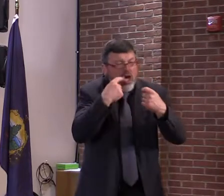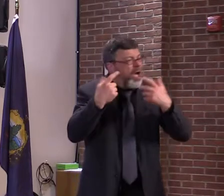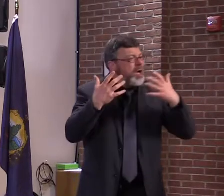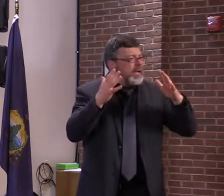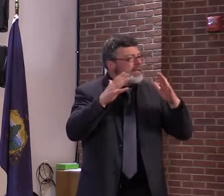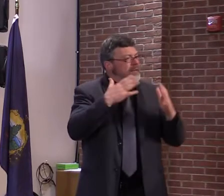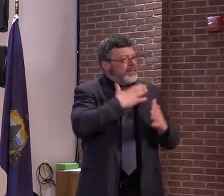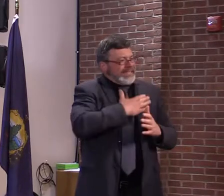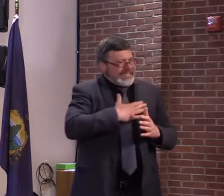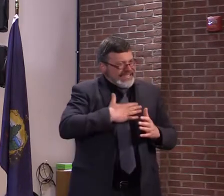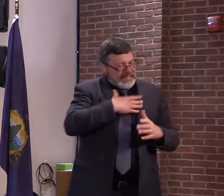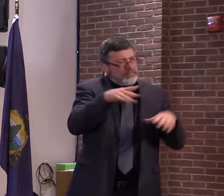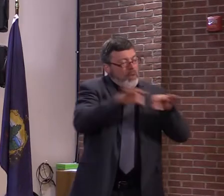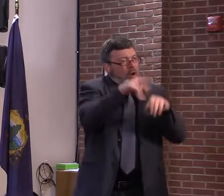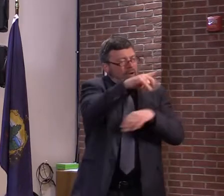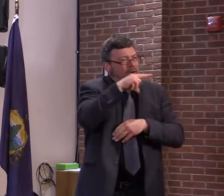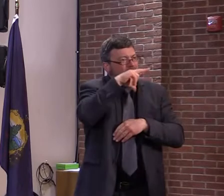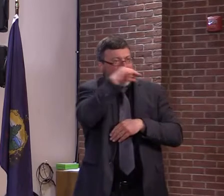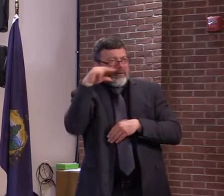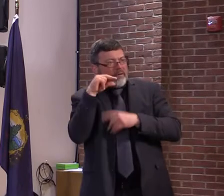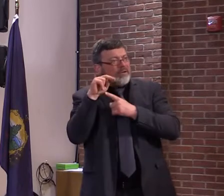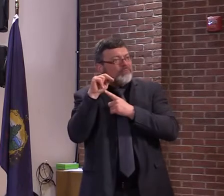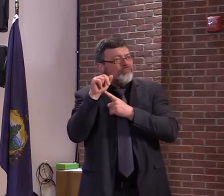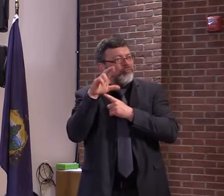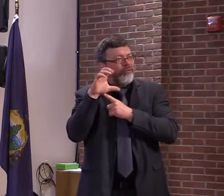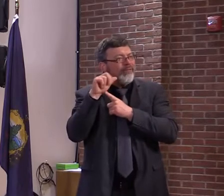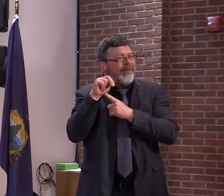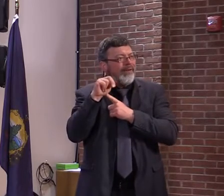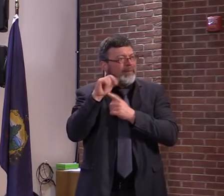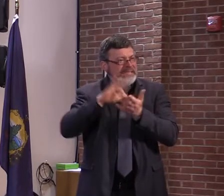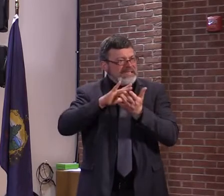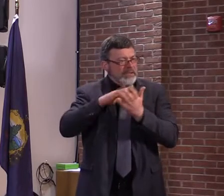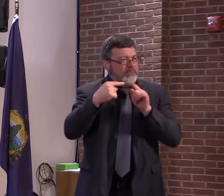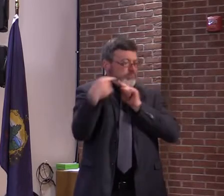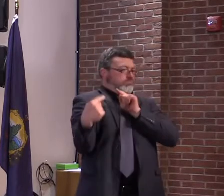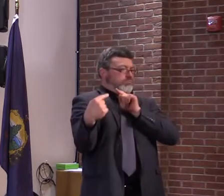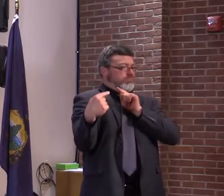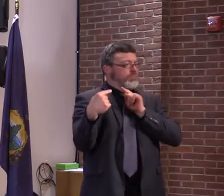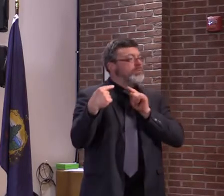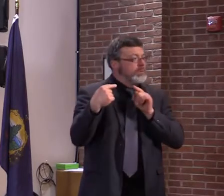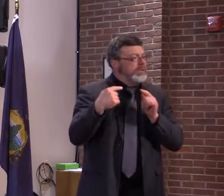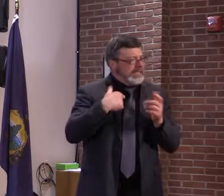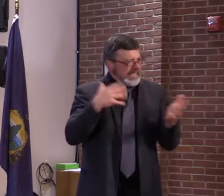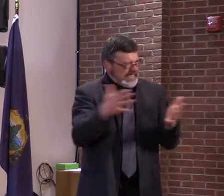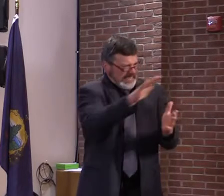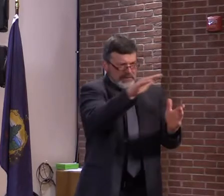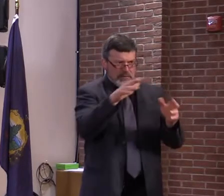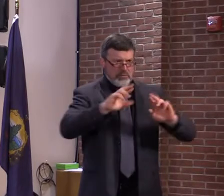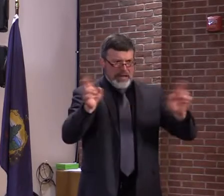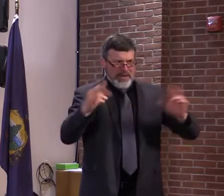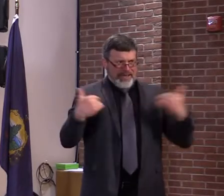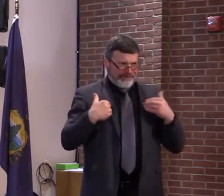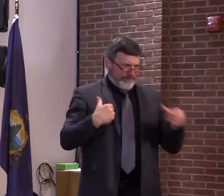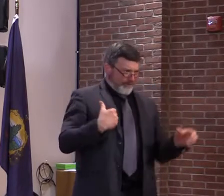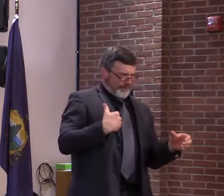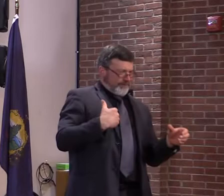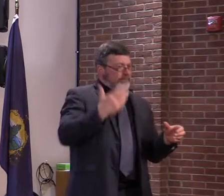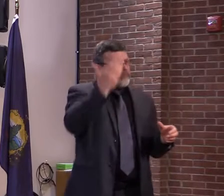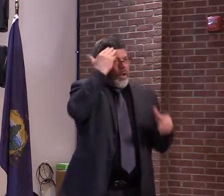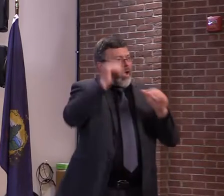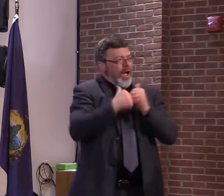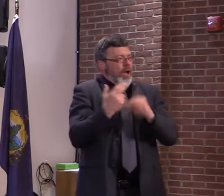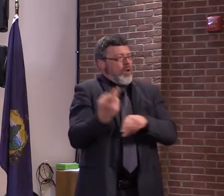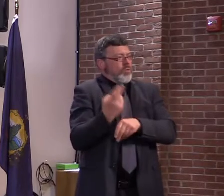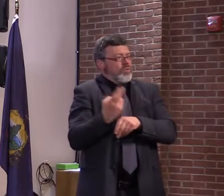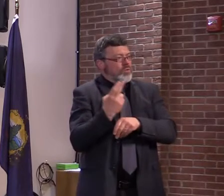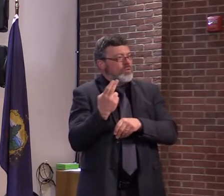know how to use it, and know the signs of opioid overdose. Even when Narcan is used, it's